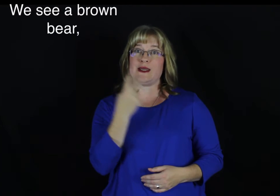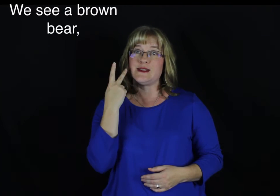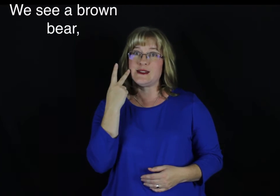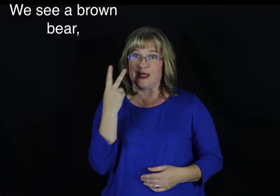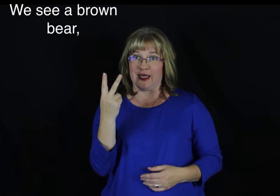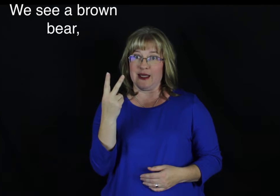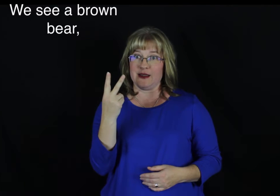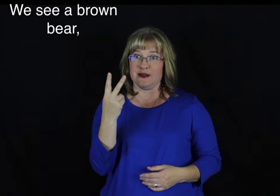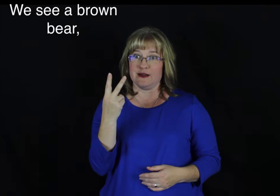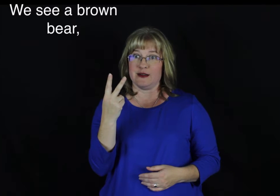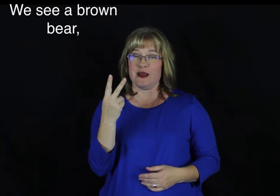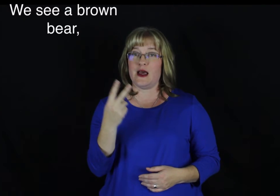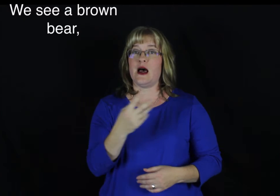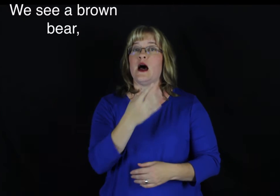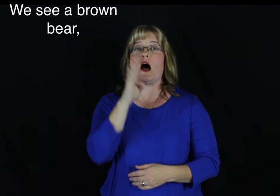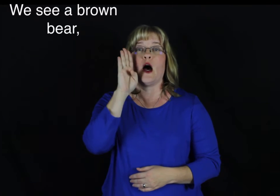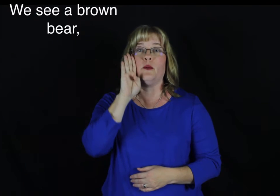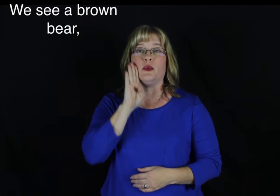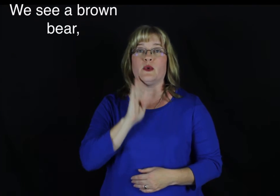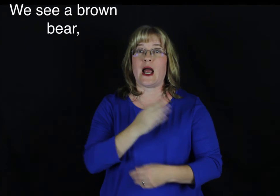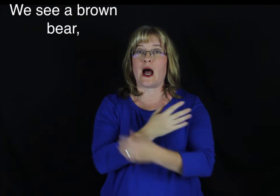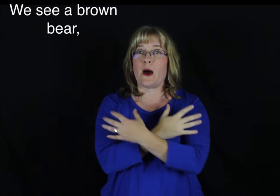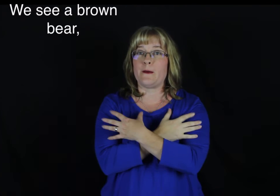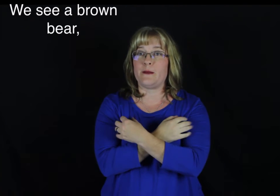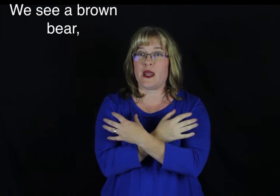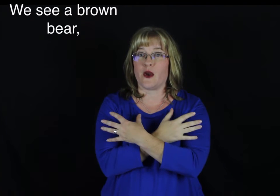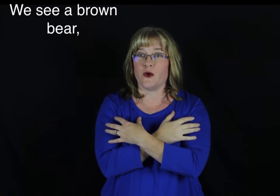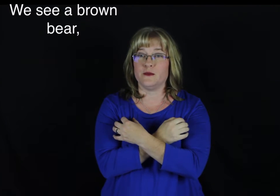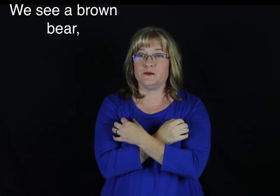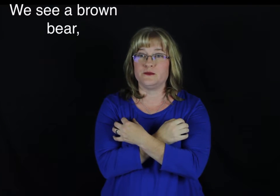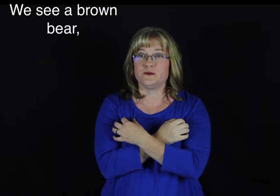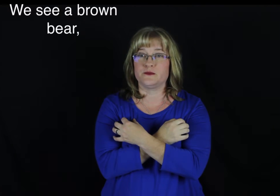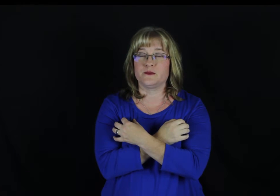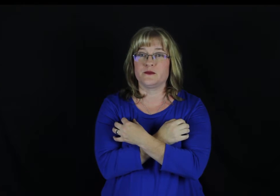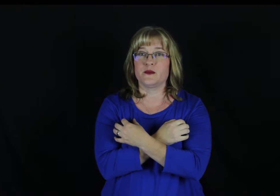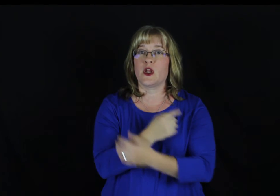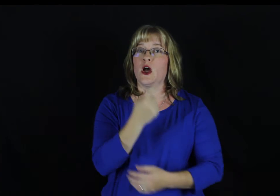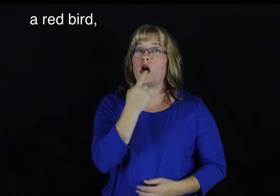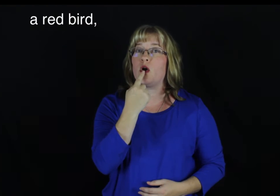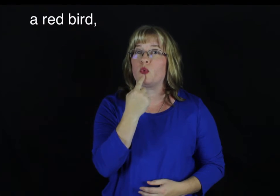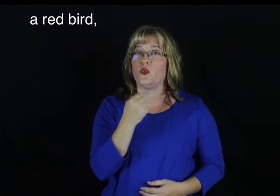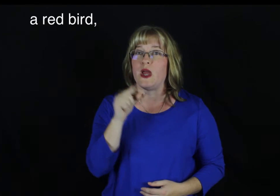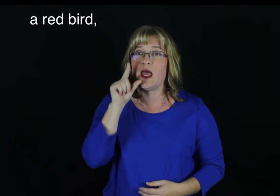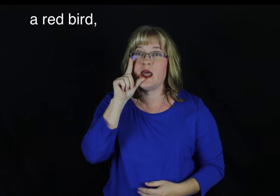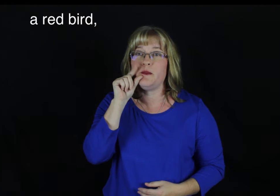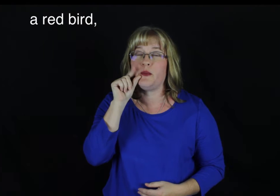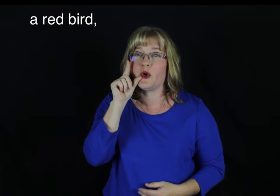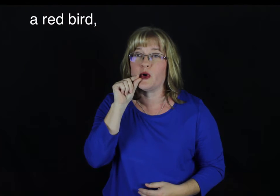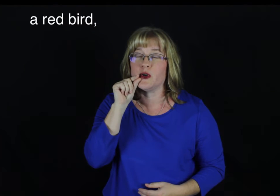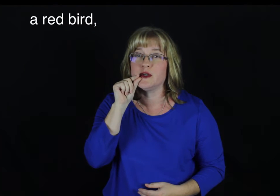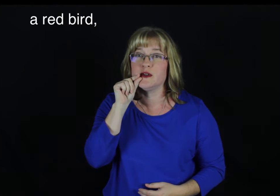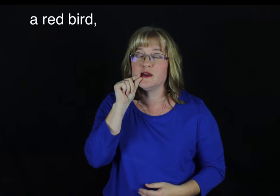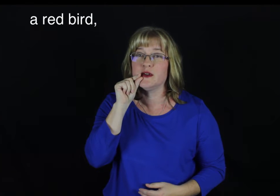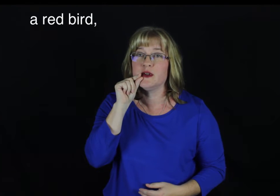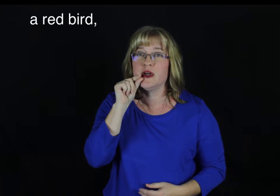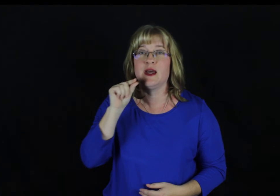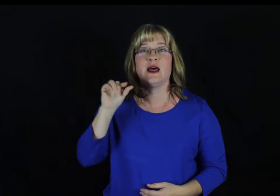We see a brown bear, a red bird,